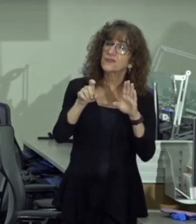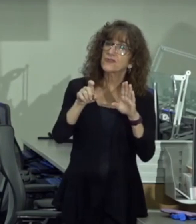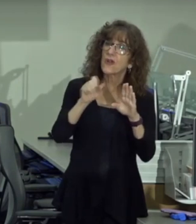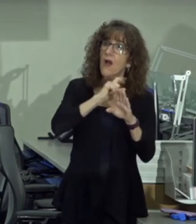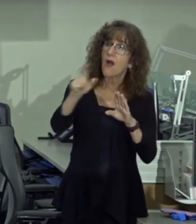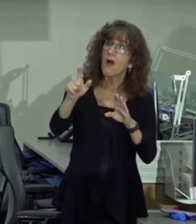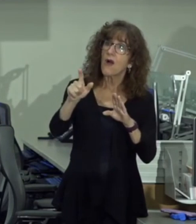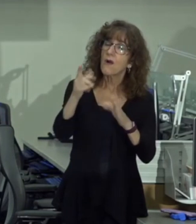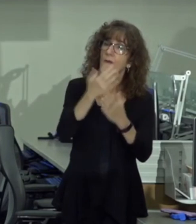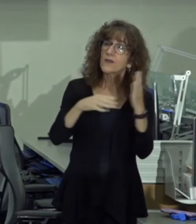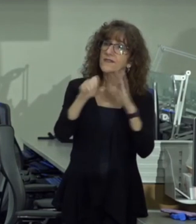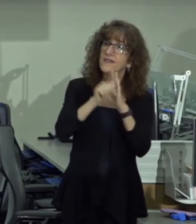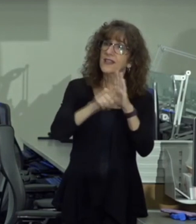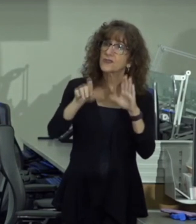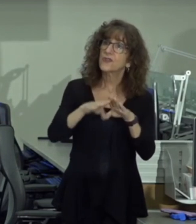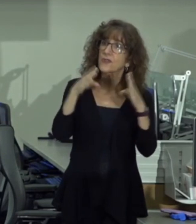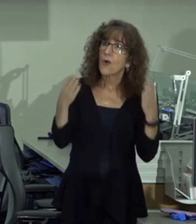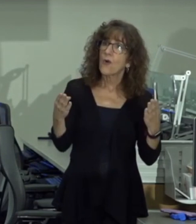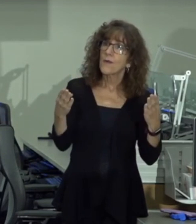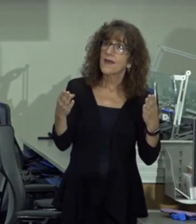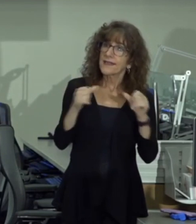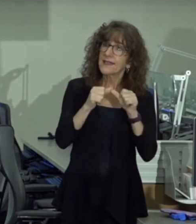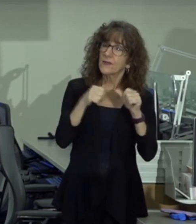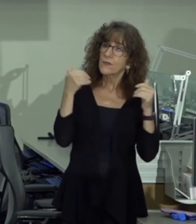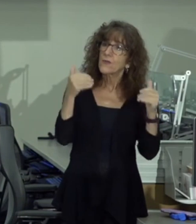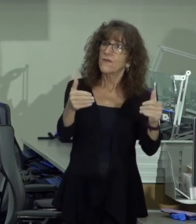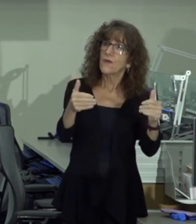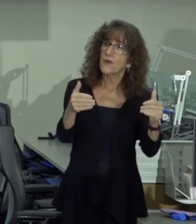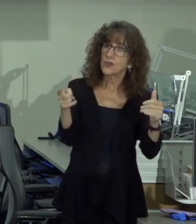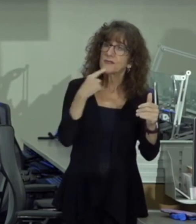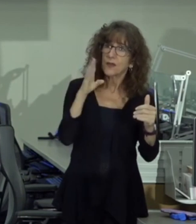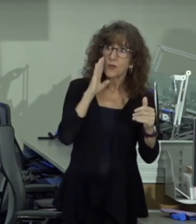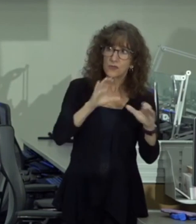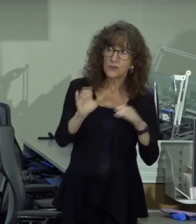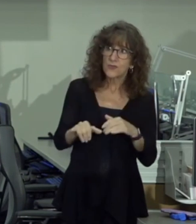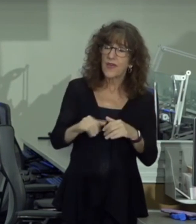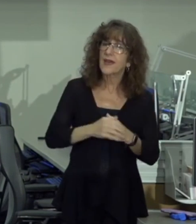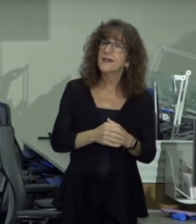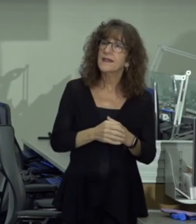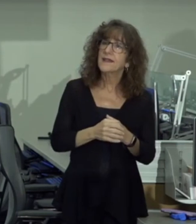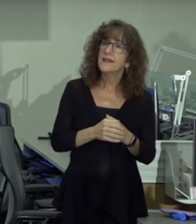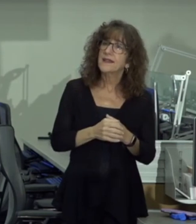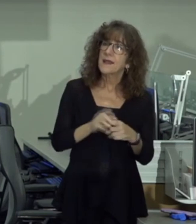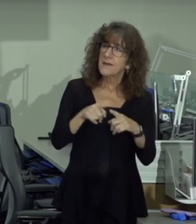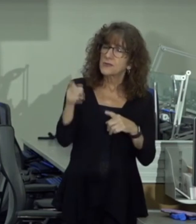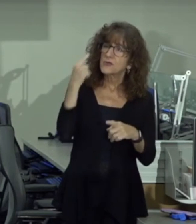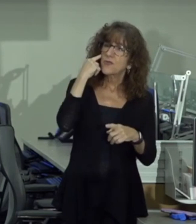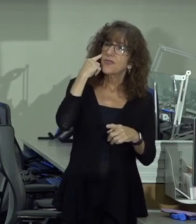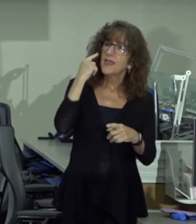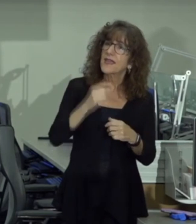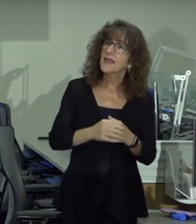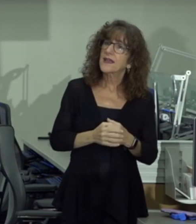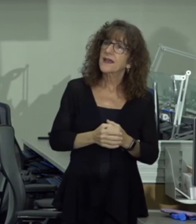that all parts of the state should reopen, should continue to move forward. You said that you're going to do that. But do you think that,